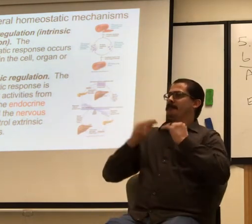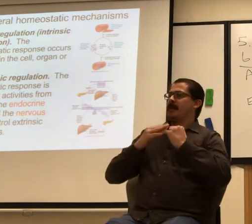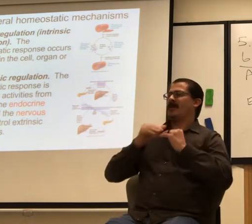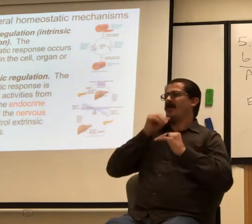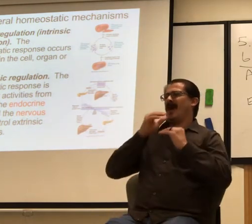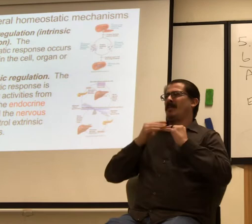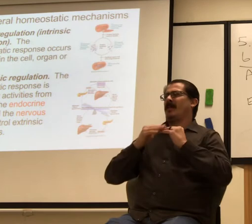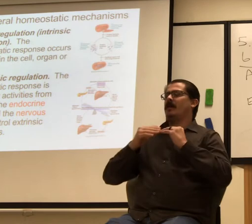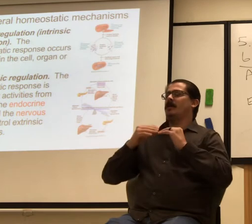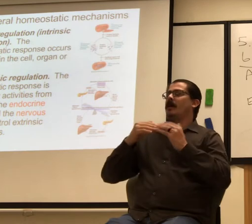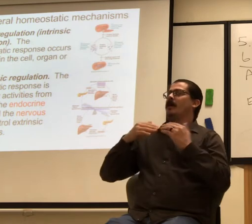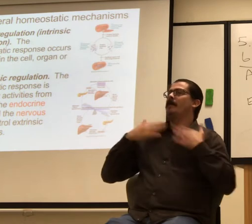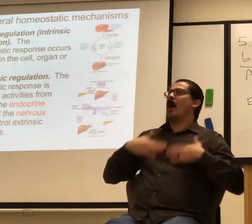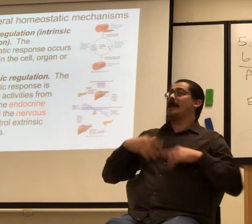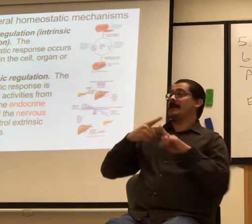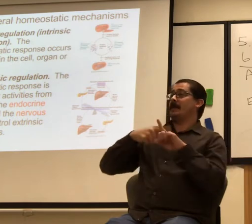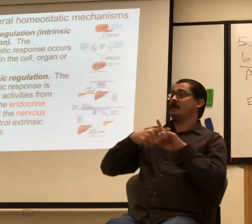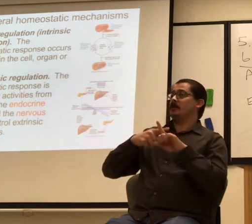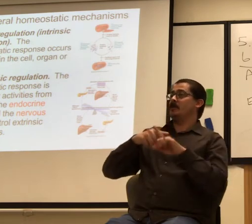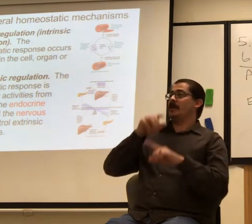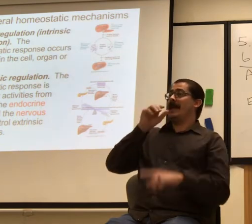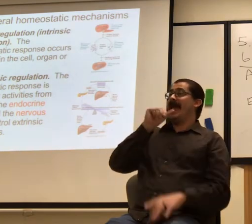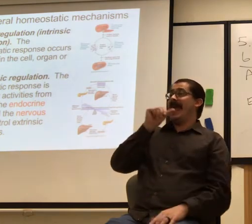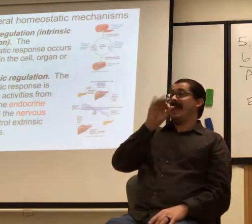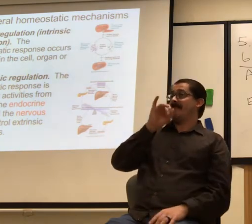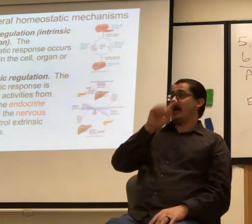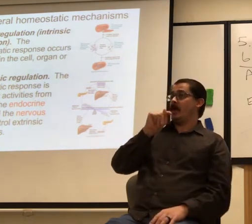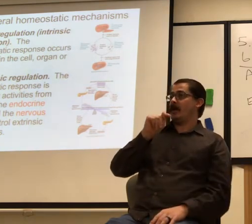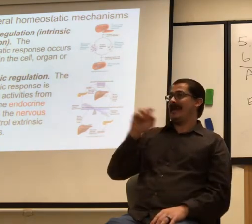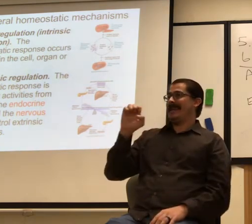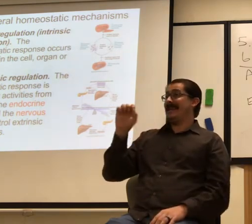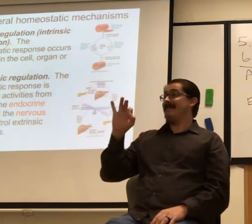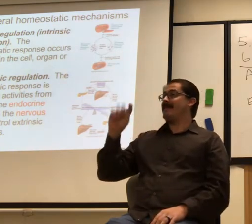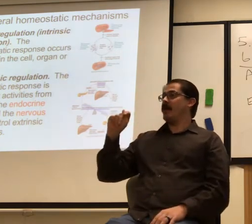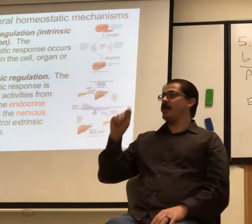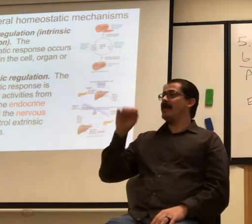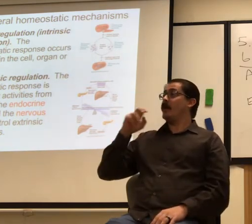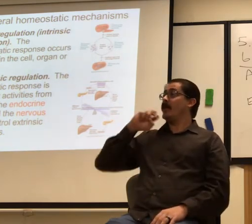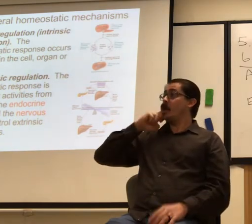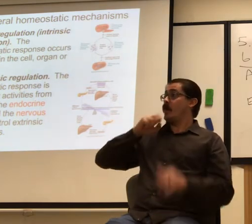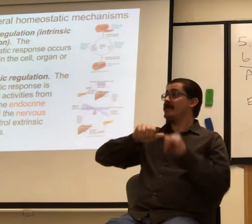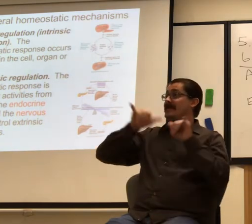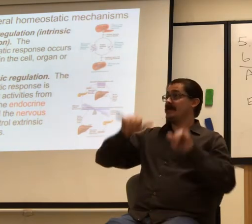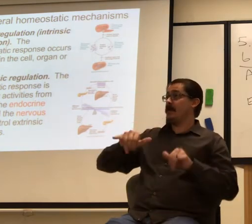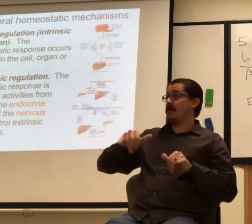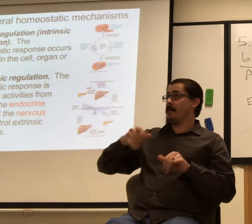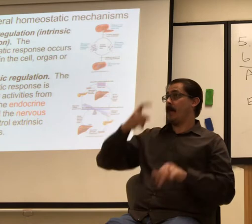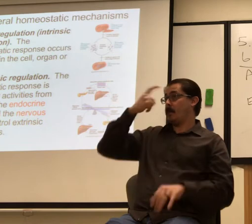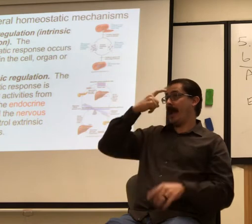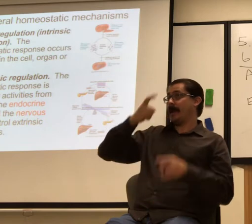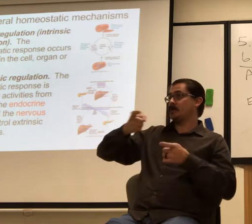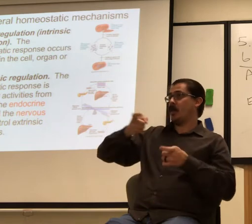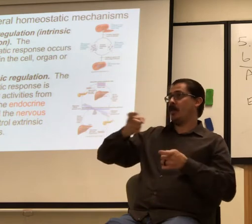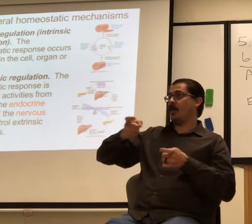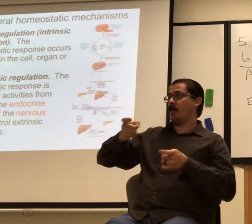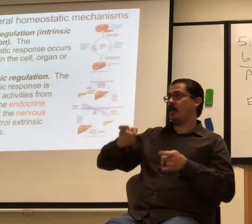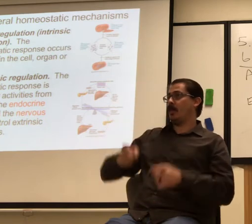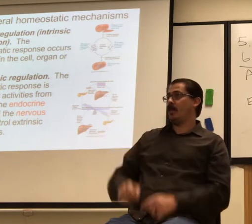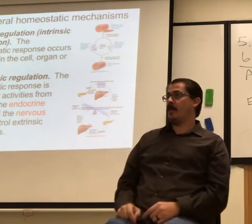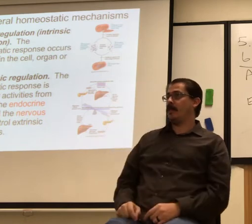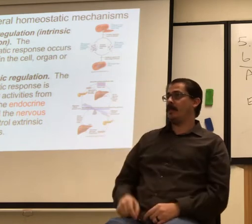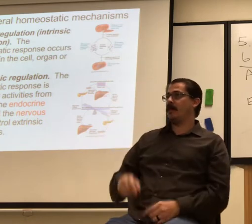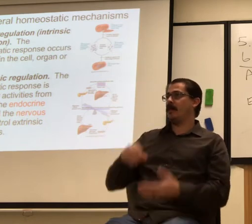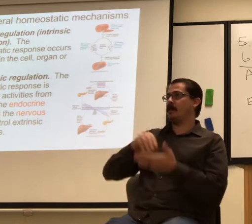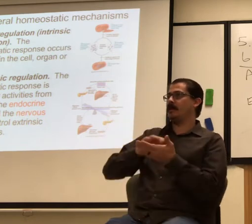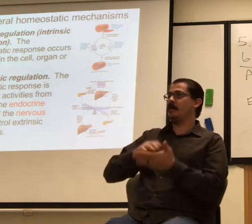body temperature, those afferent, efferent pathways, that was the nervous system. The brain controlled that. So I'll put a